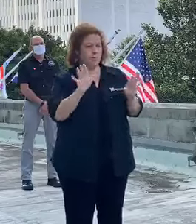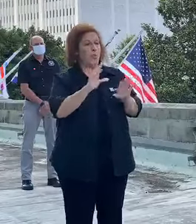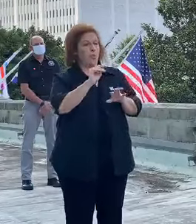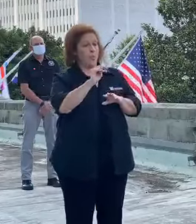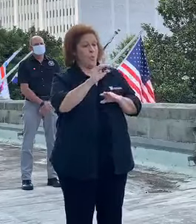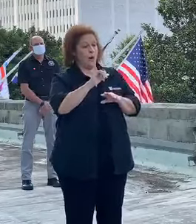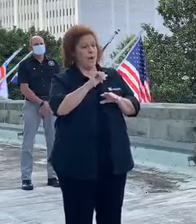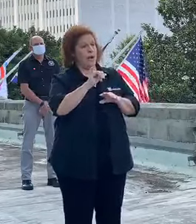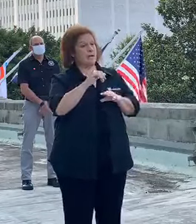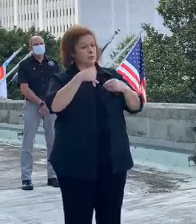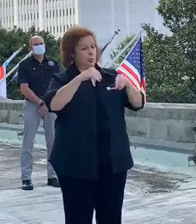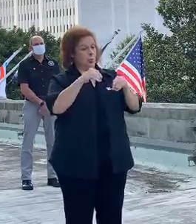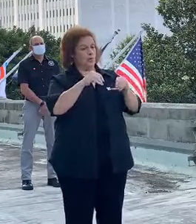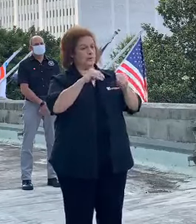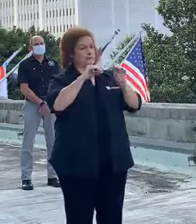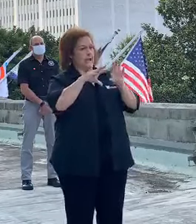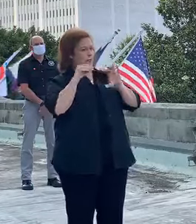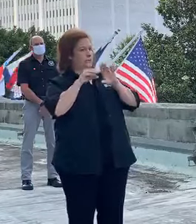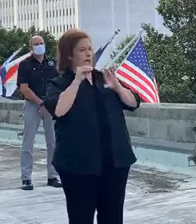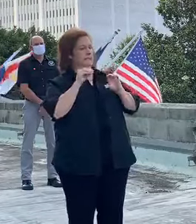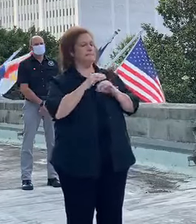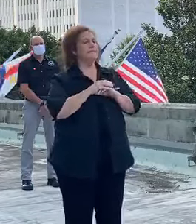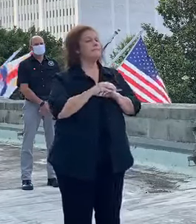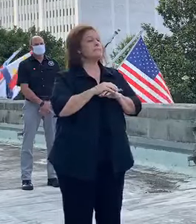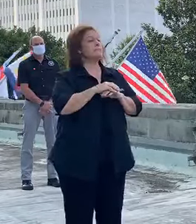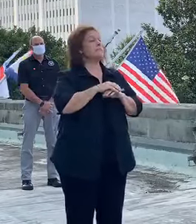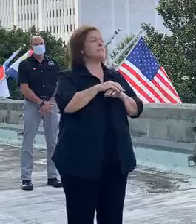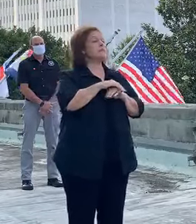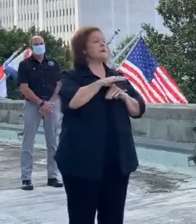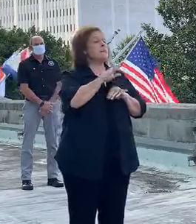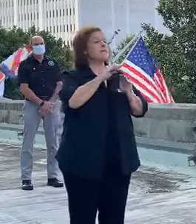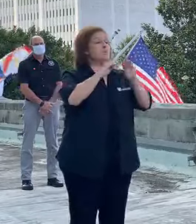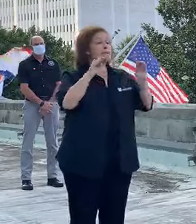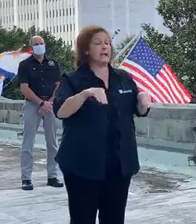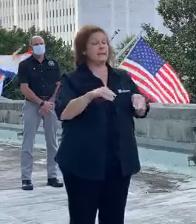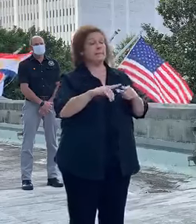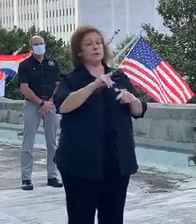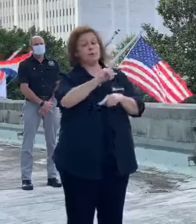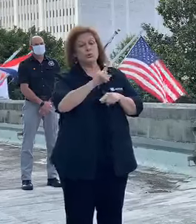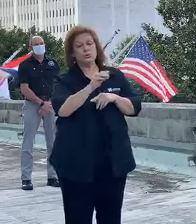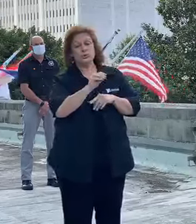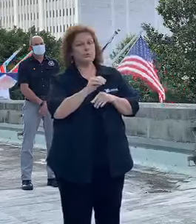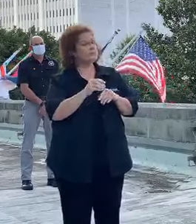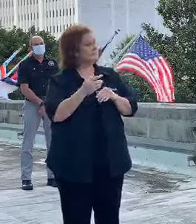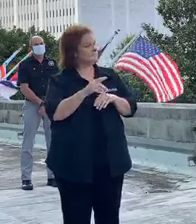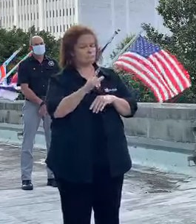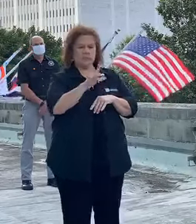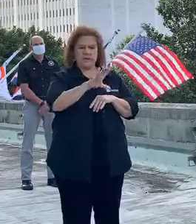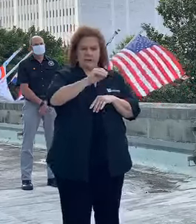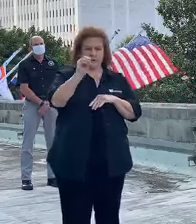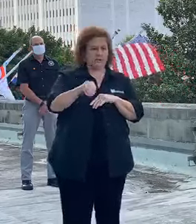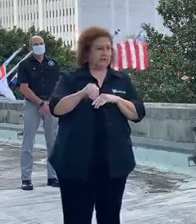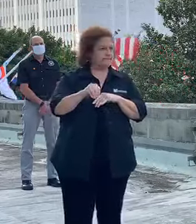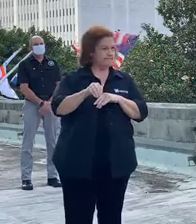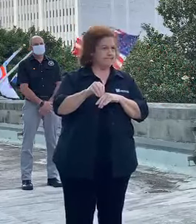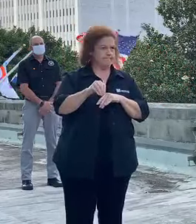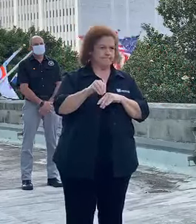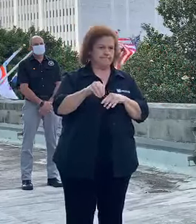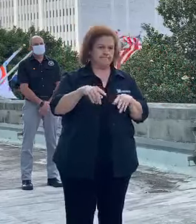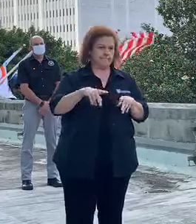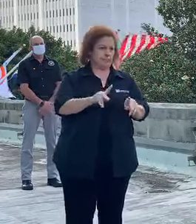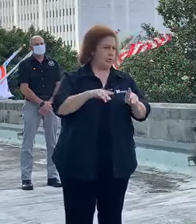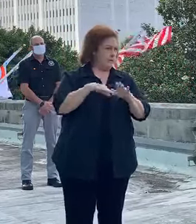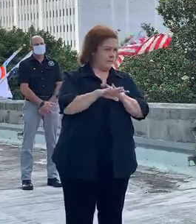practices. Museums, zoos, aquariums are all limited to 25% of